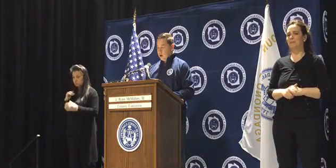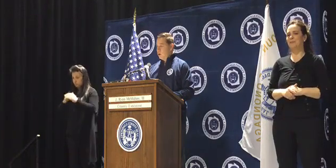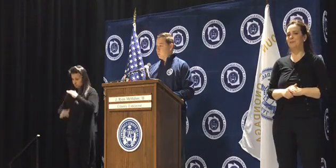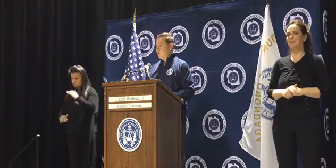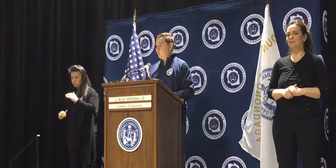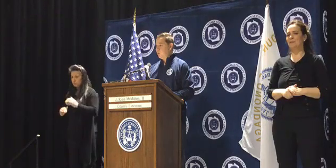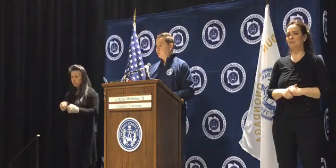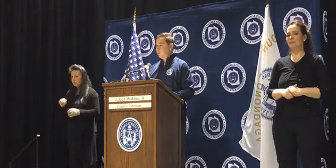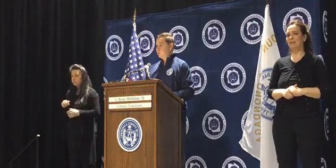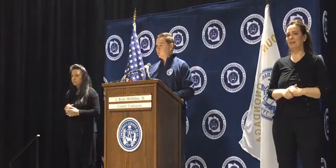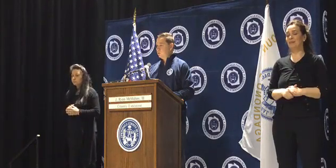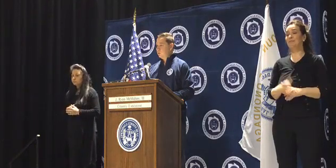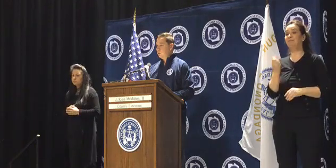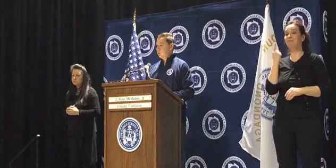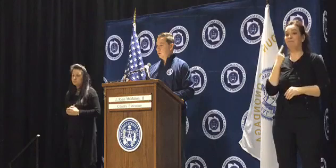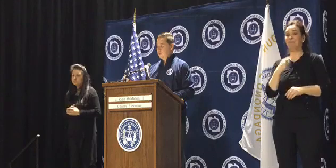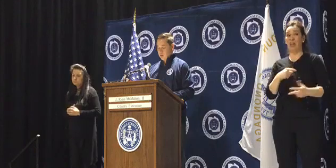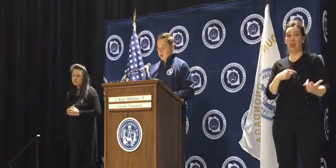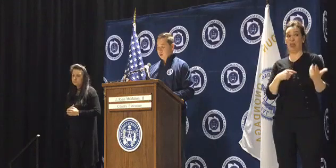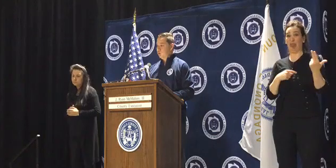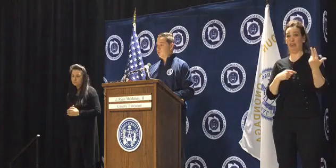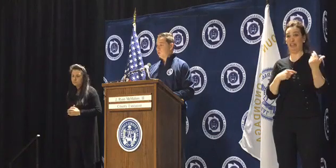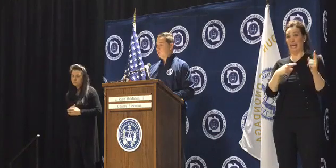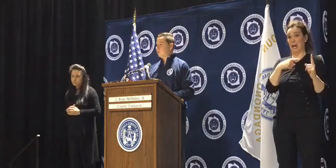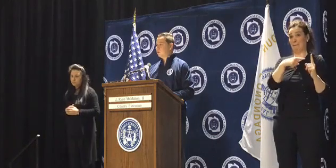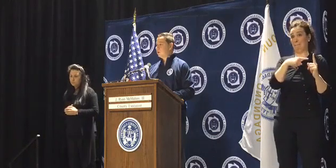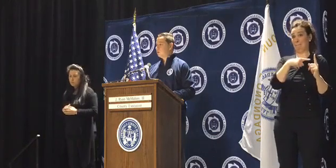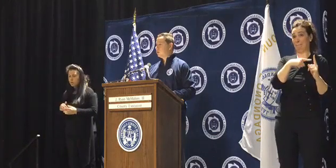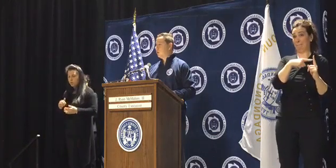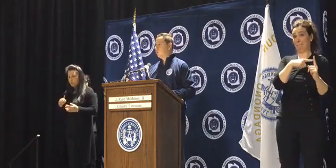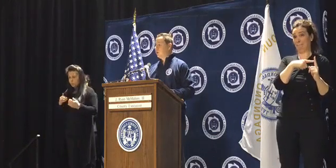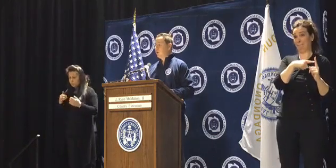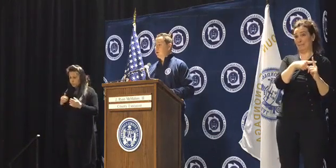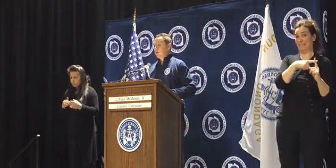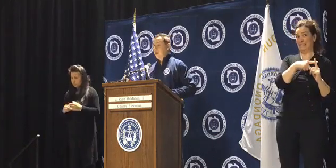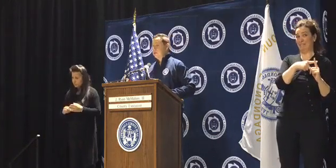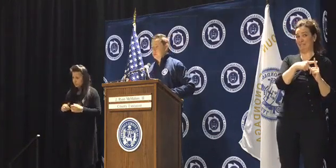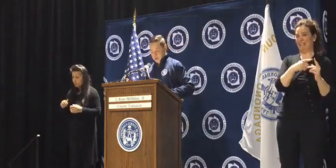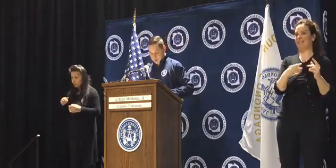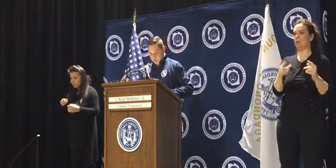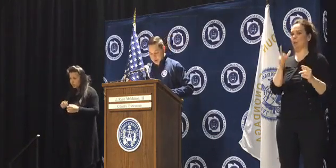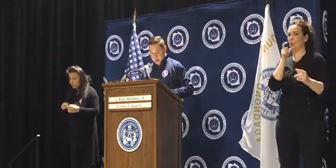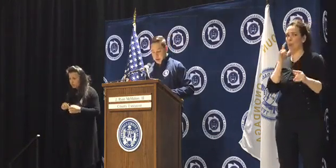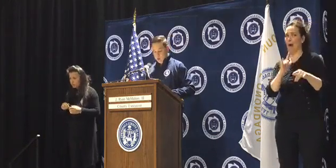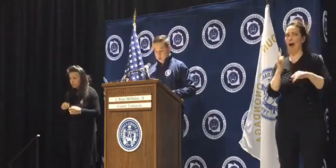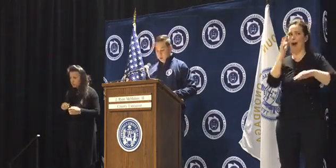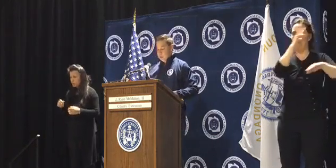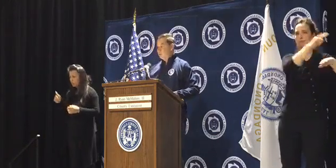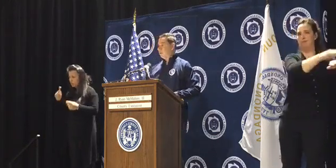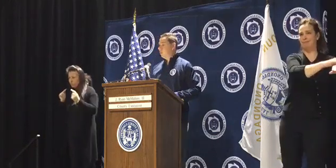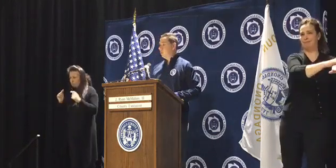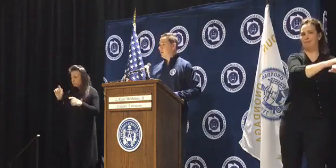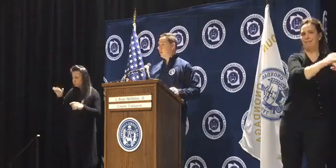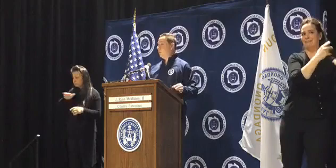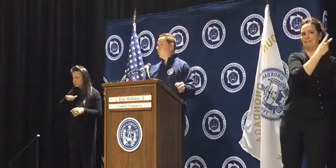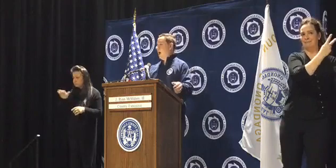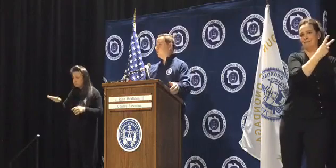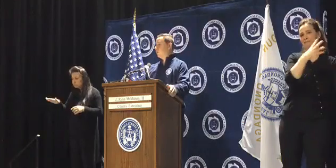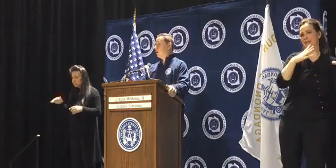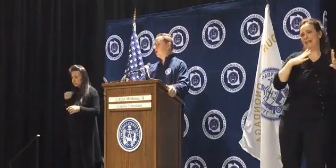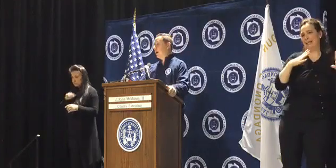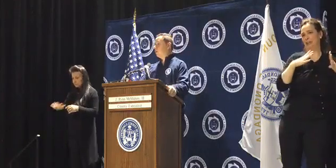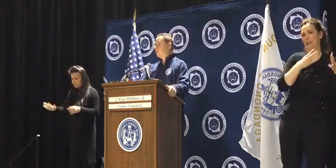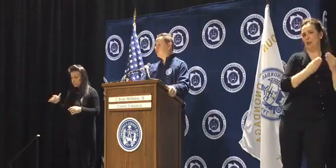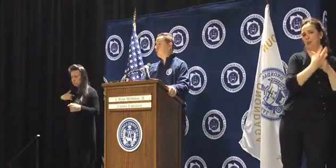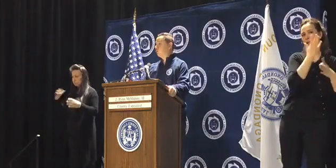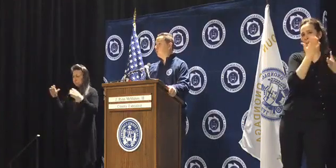and our young people are not immune to this. And so that's right now the leading demographic